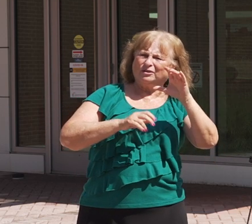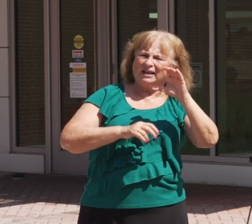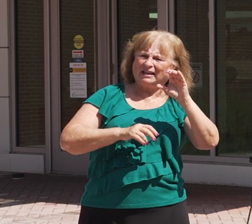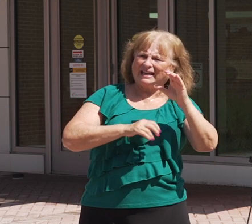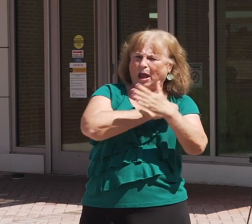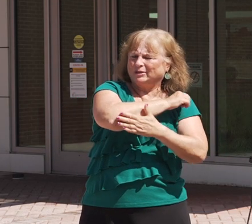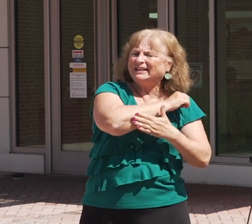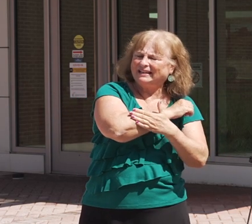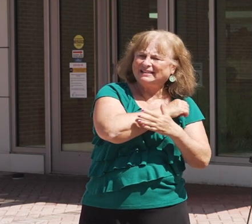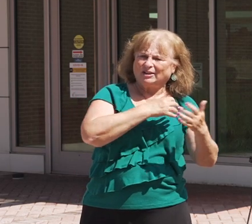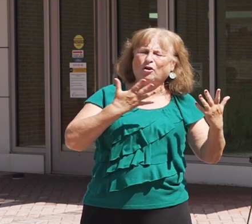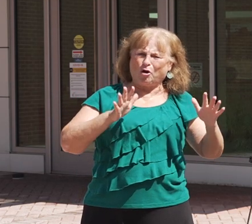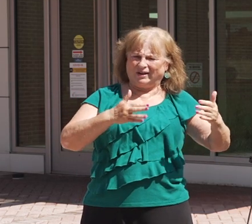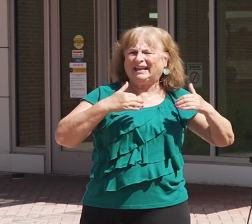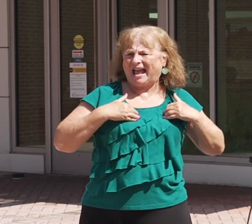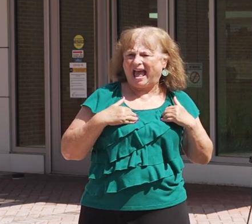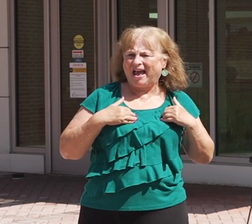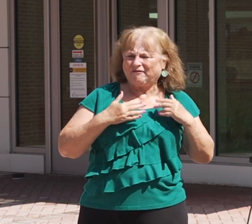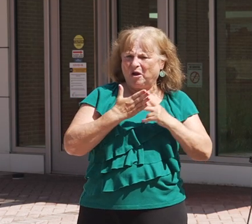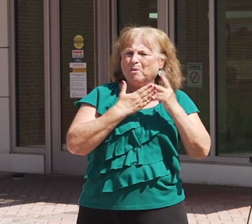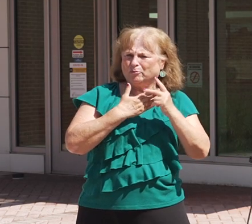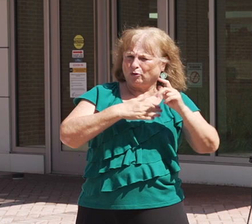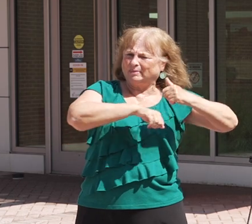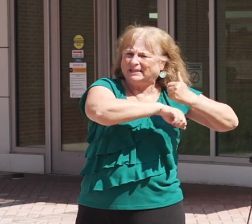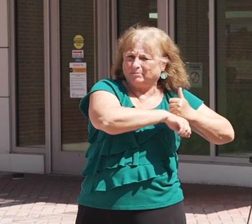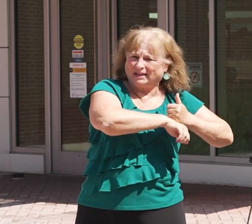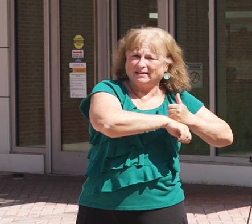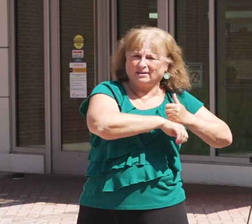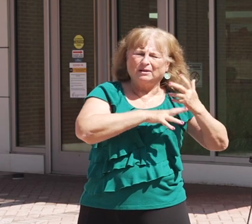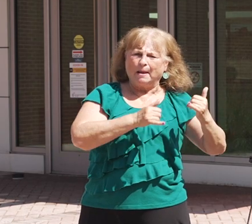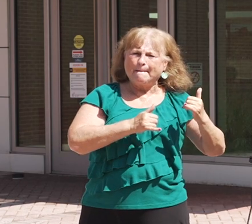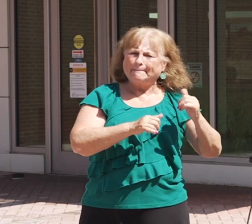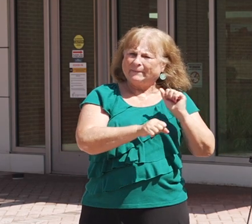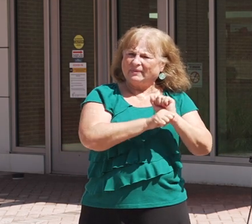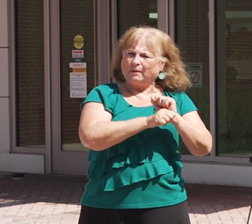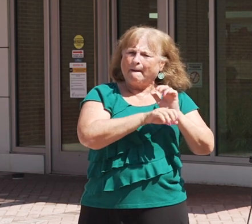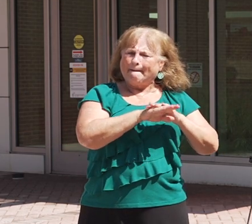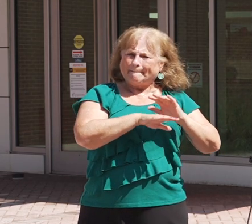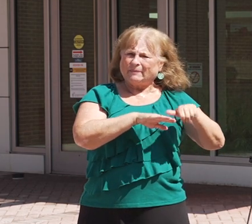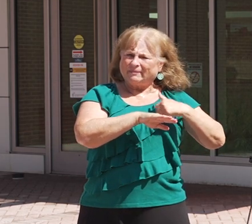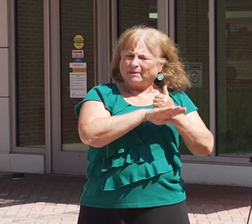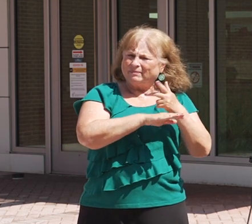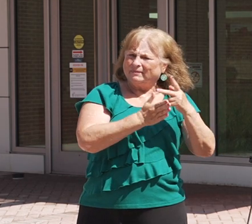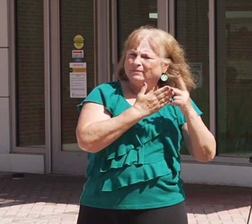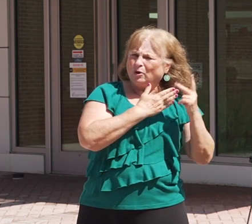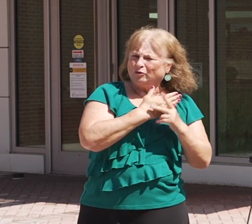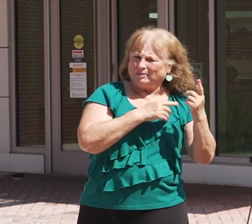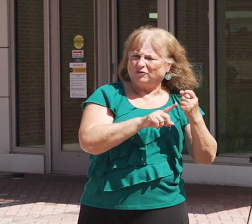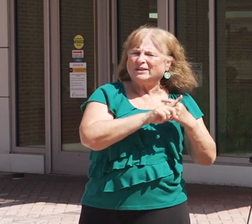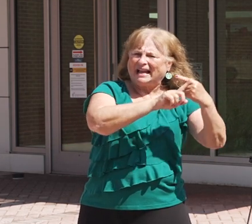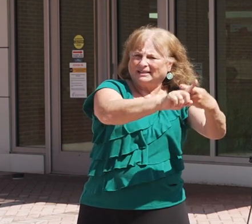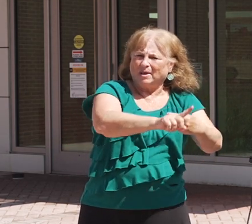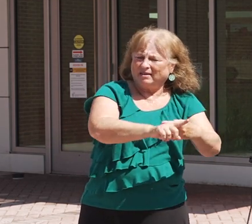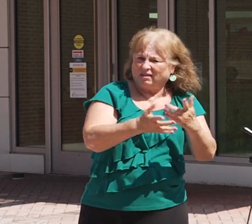who have had programs in place or are currently working on implementing their programs next month.